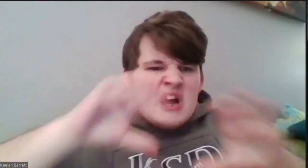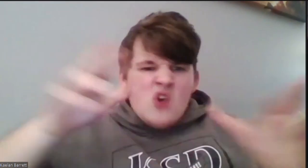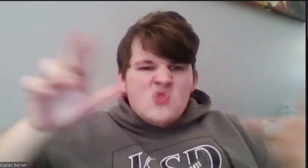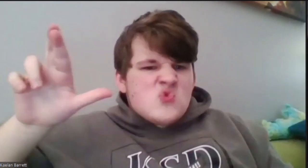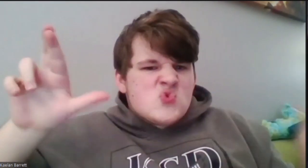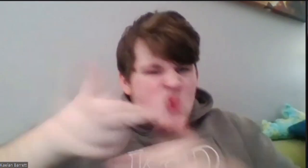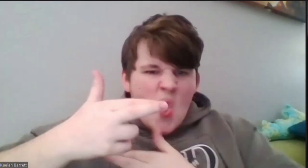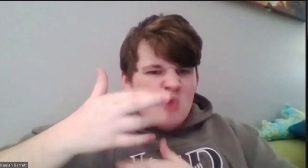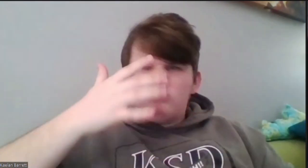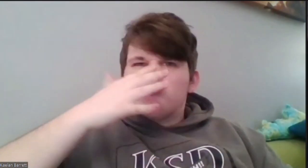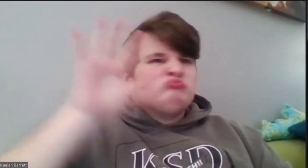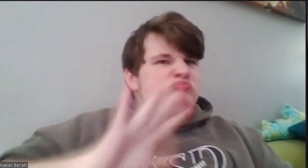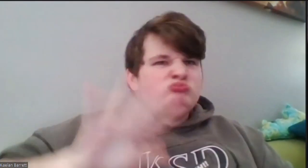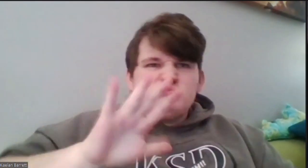Close the room.